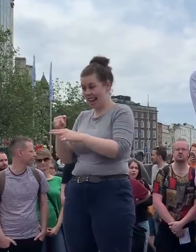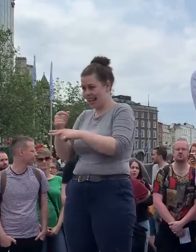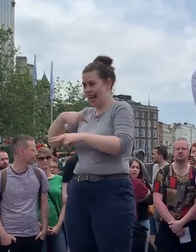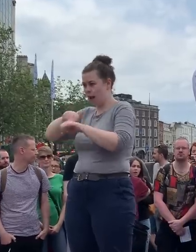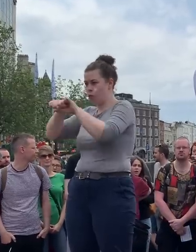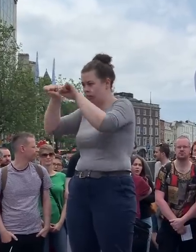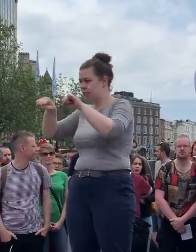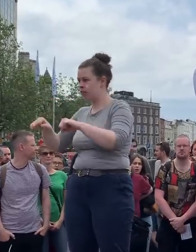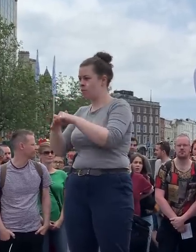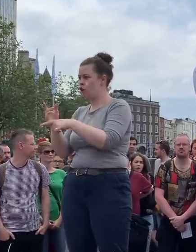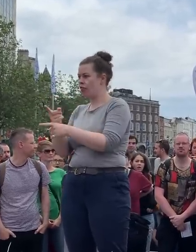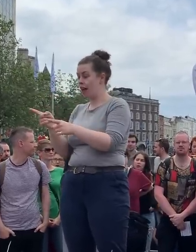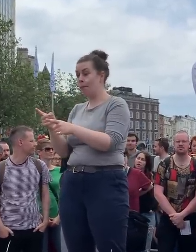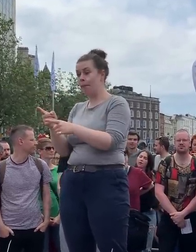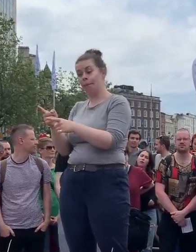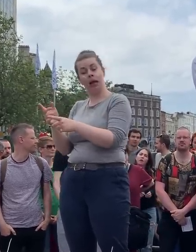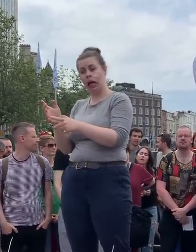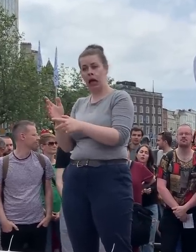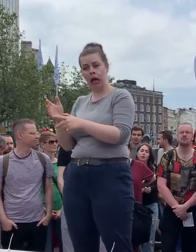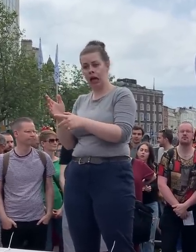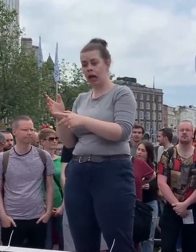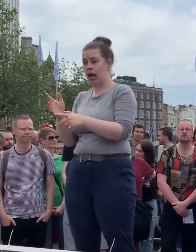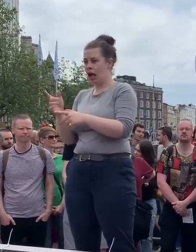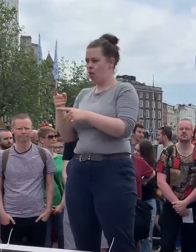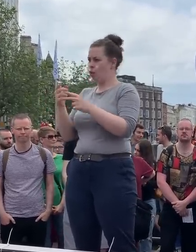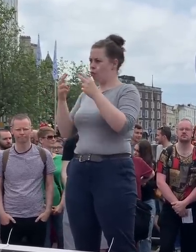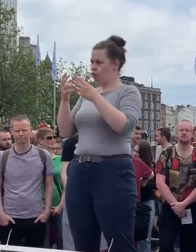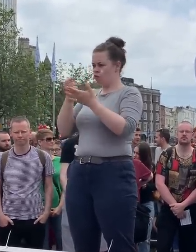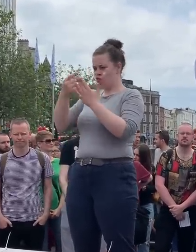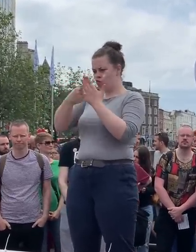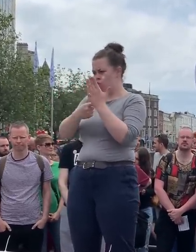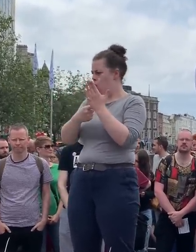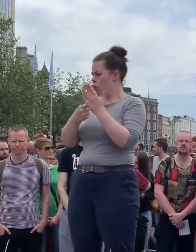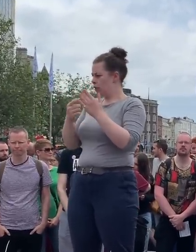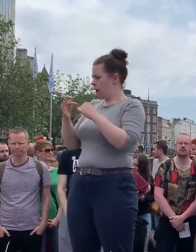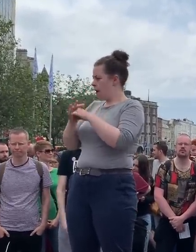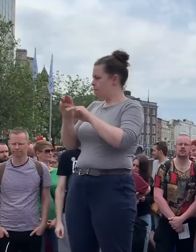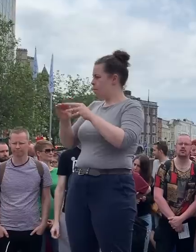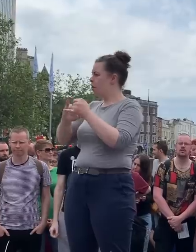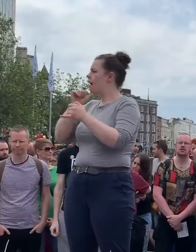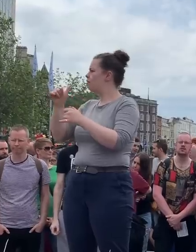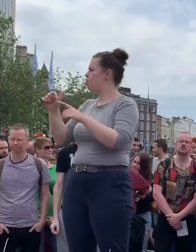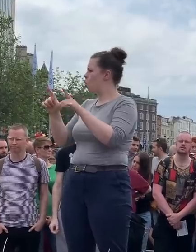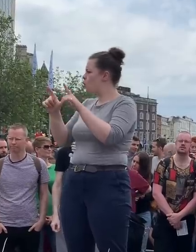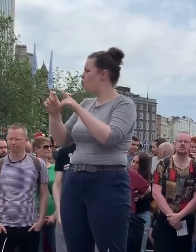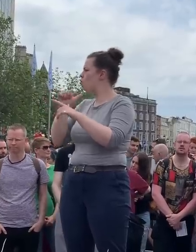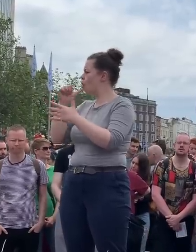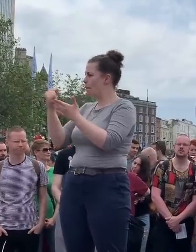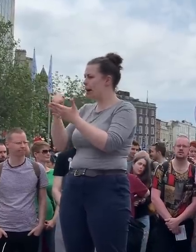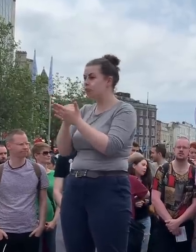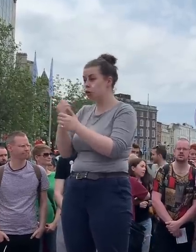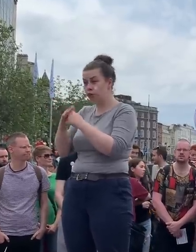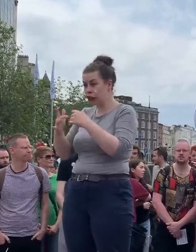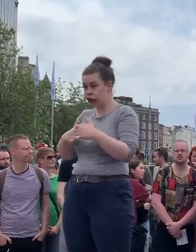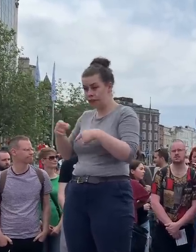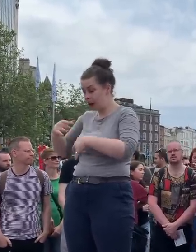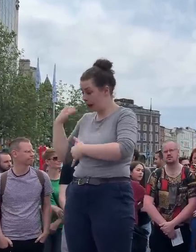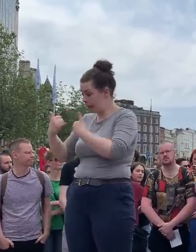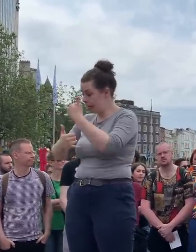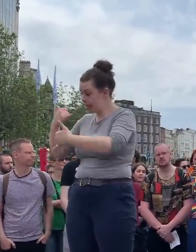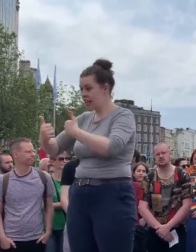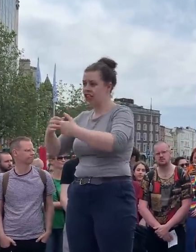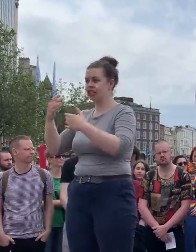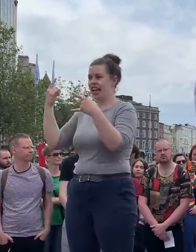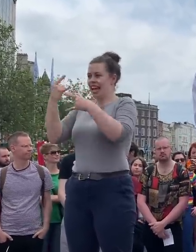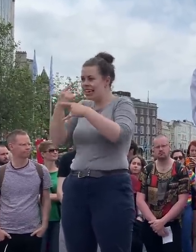system of direct provision, and stopping deportation and regularization of undocumented people in Ireland who have lived here for many, many years in the shadows